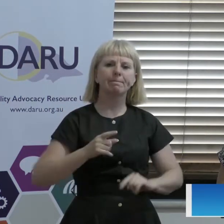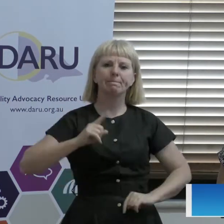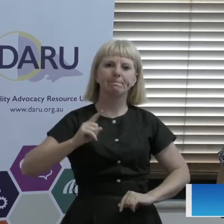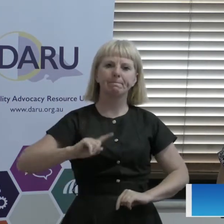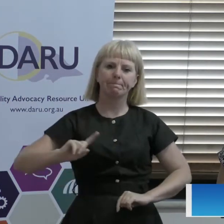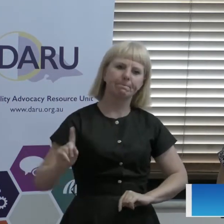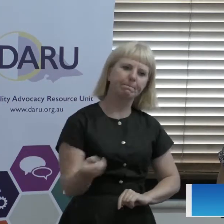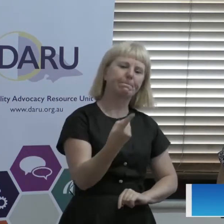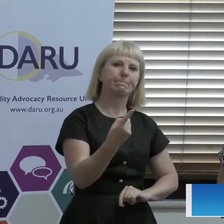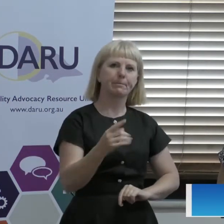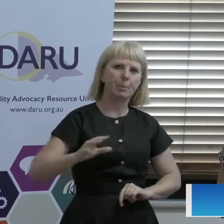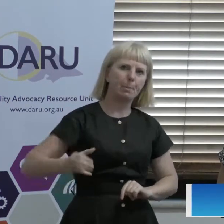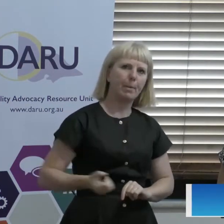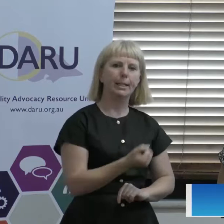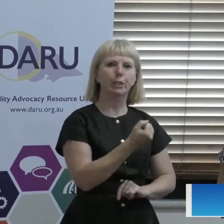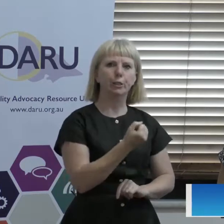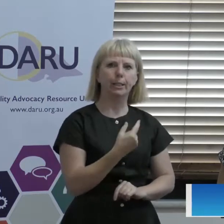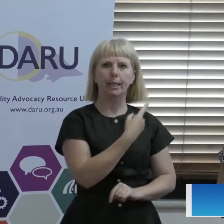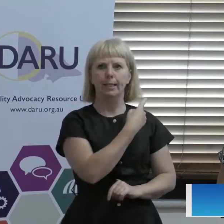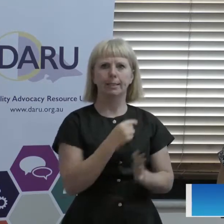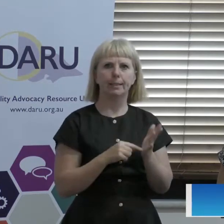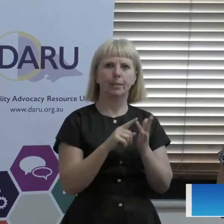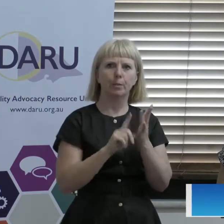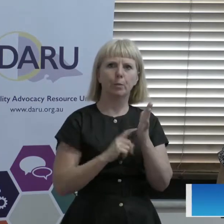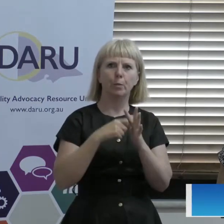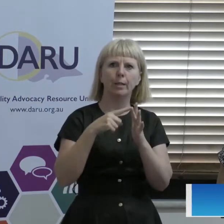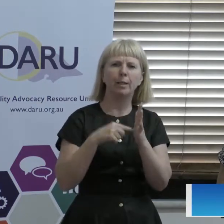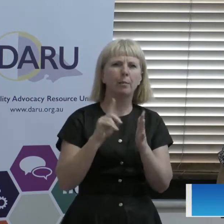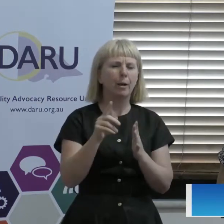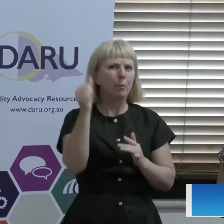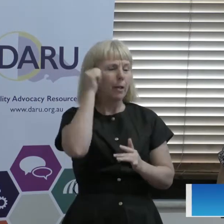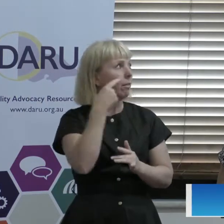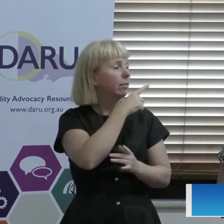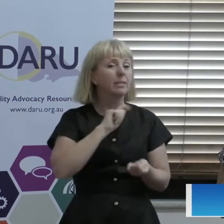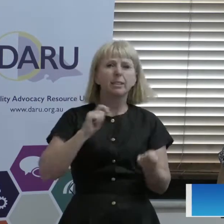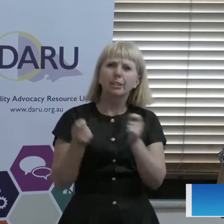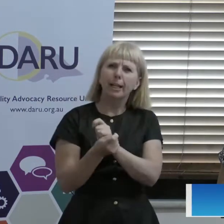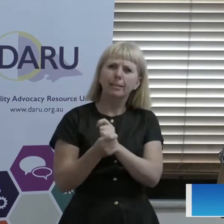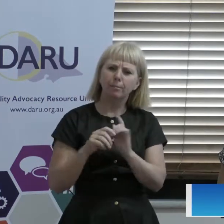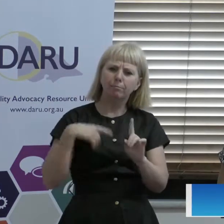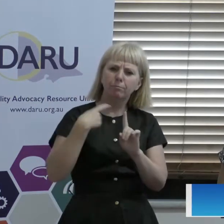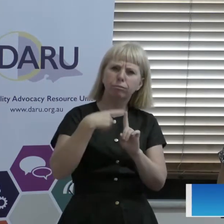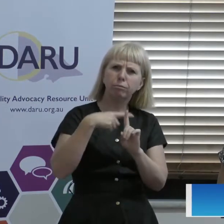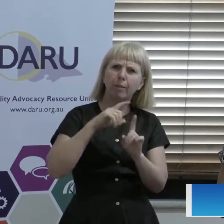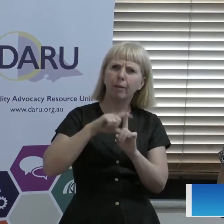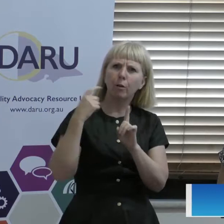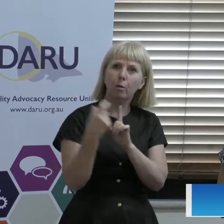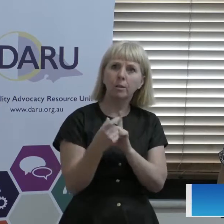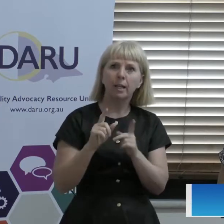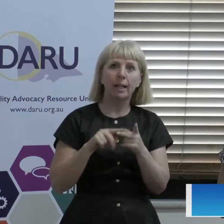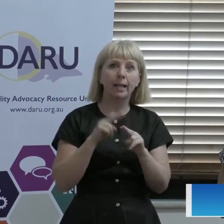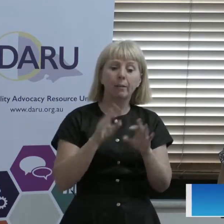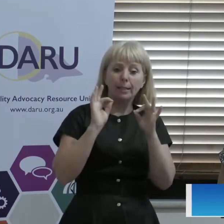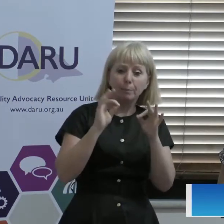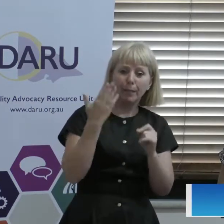had to mandate it. But we know perfectly well that it's changing a culture, and if the special school system can't get it right, what hope have we got